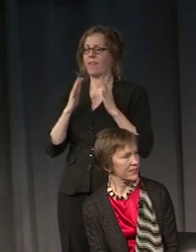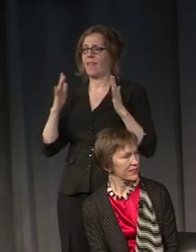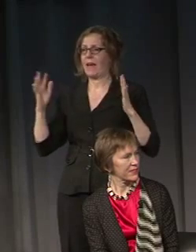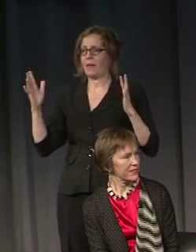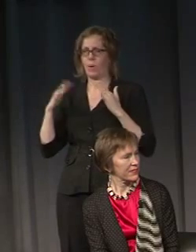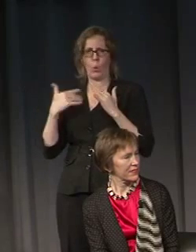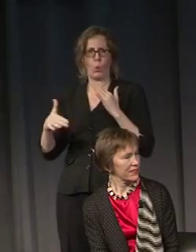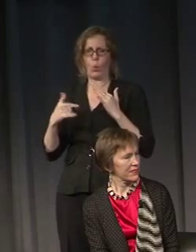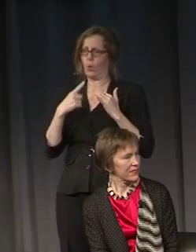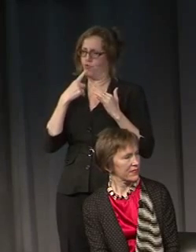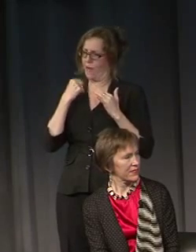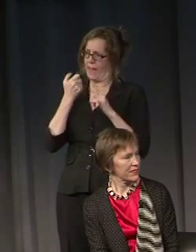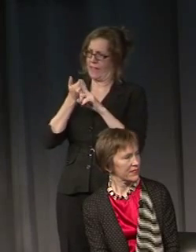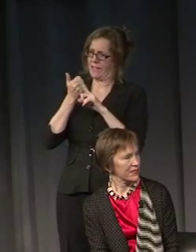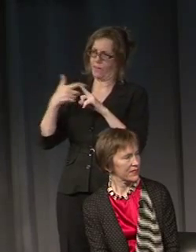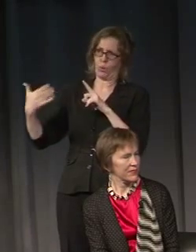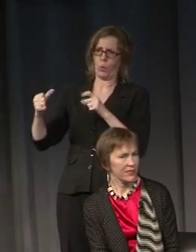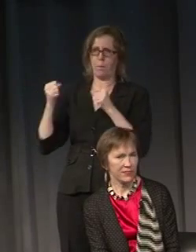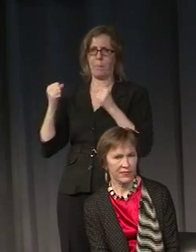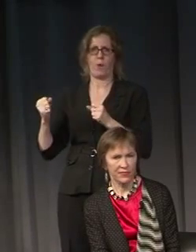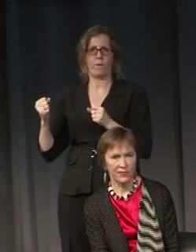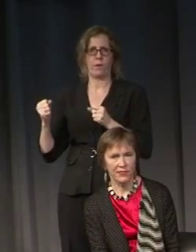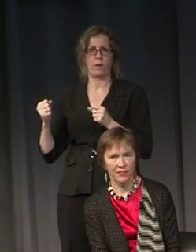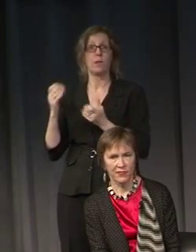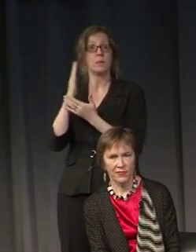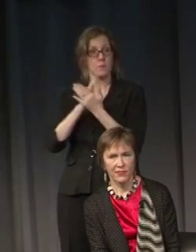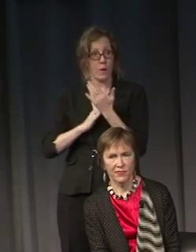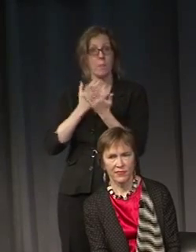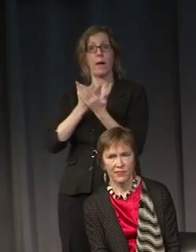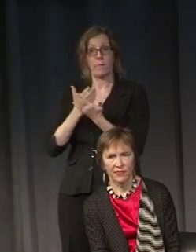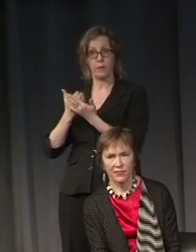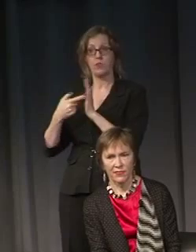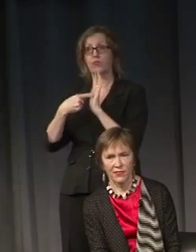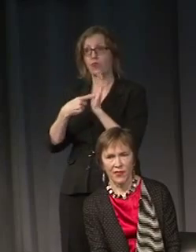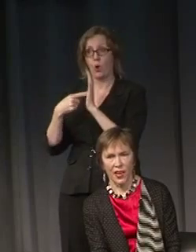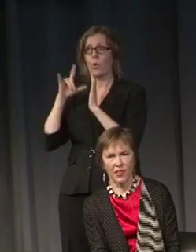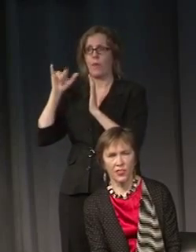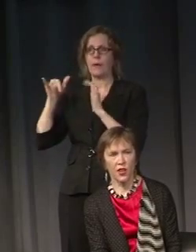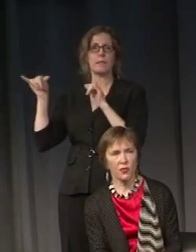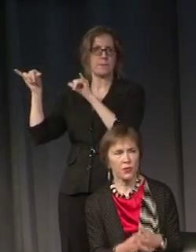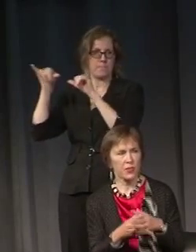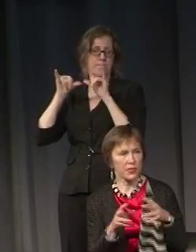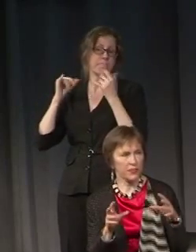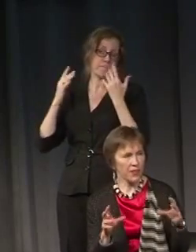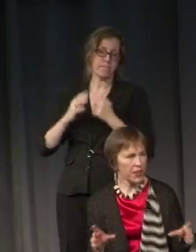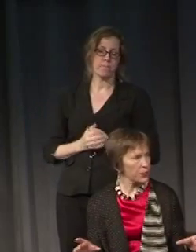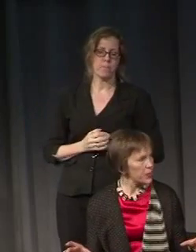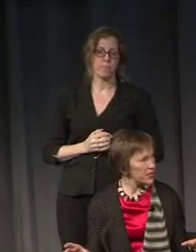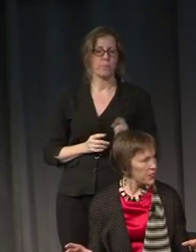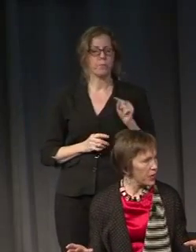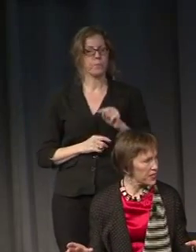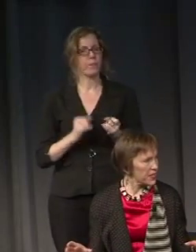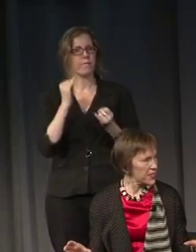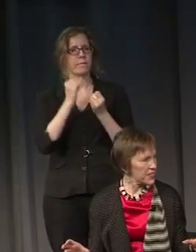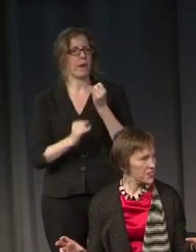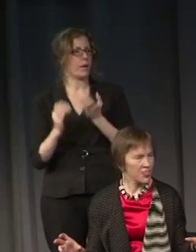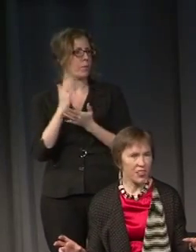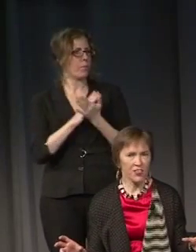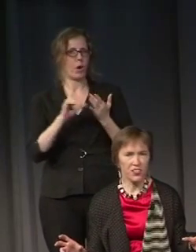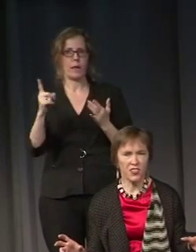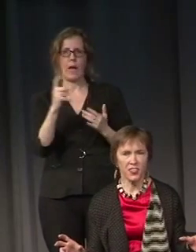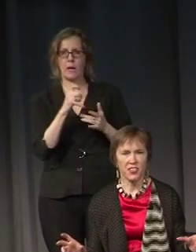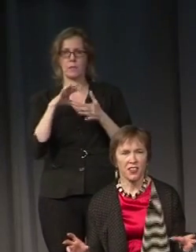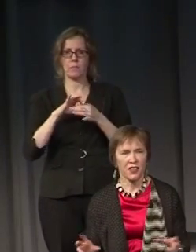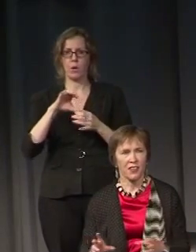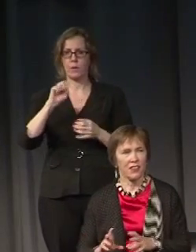is a powerful thing. And there's some evidence that cross-culturally that is preserved. And so there was a final piece about synesthesia,